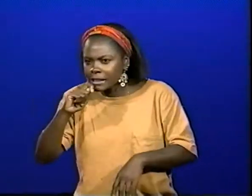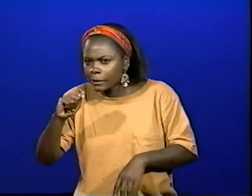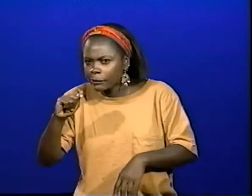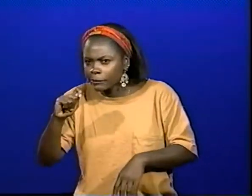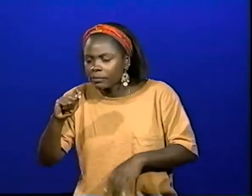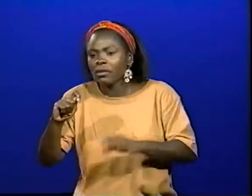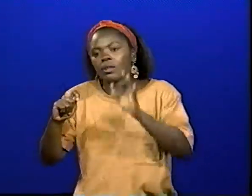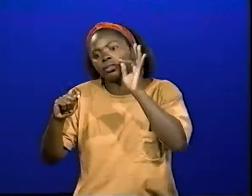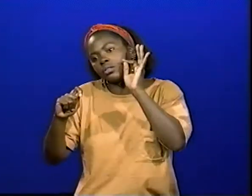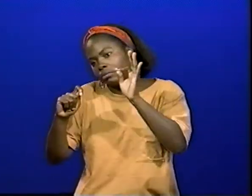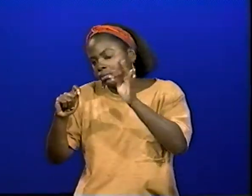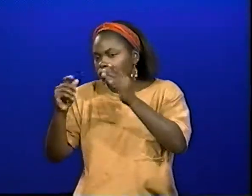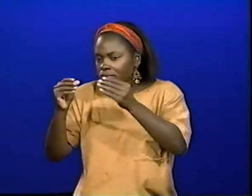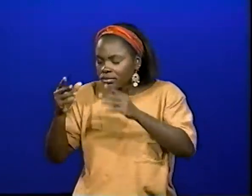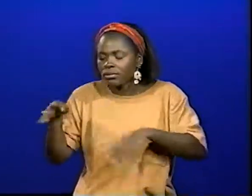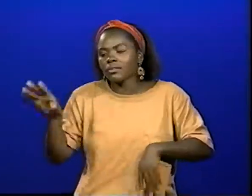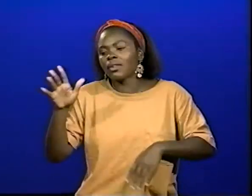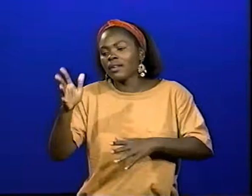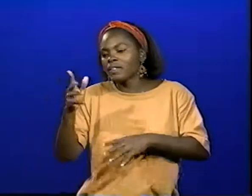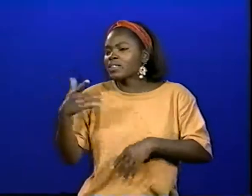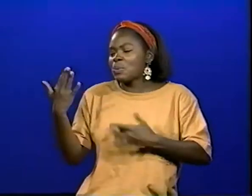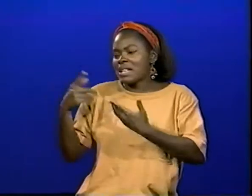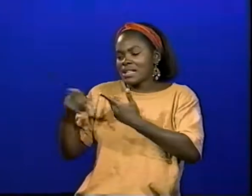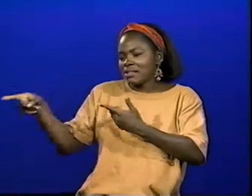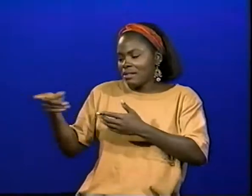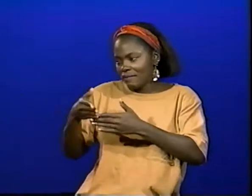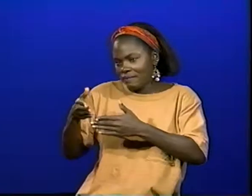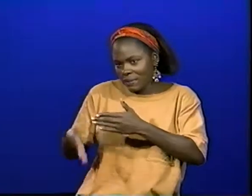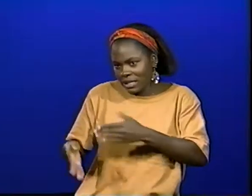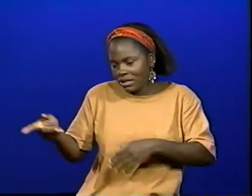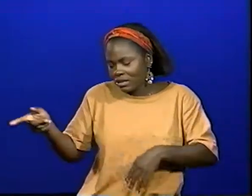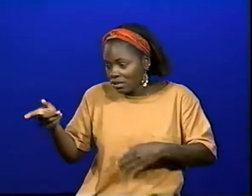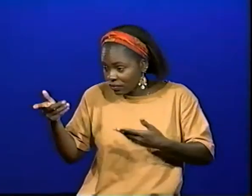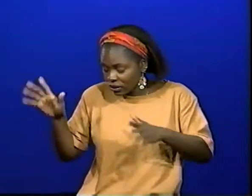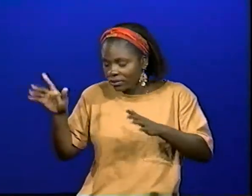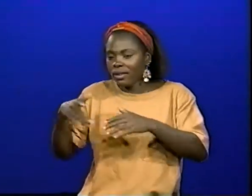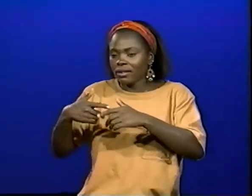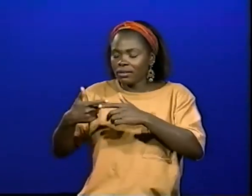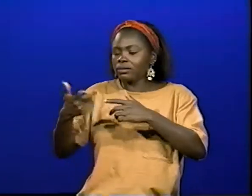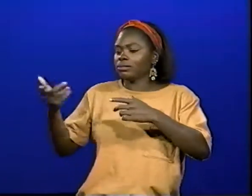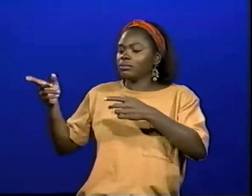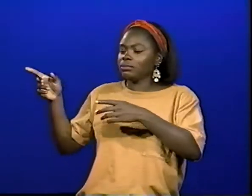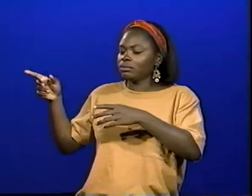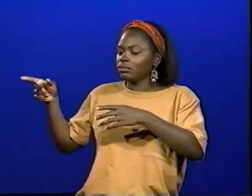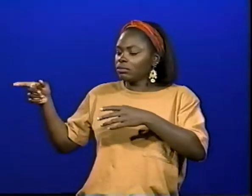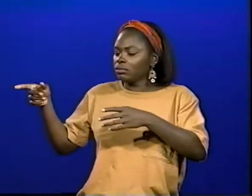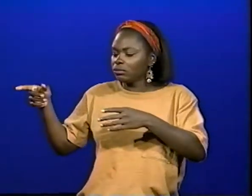You might want to check the goat meat, and when it's tender, and when the rice and beans are done.